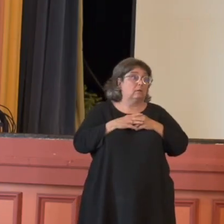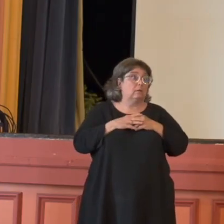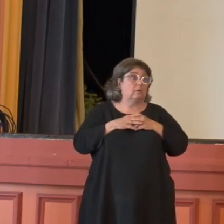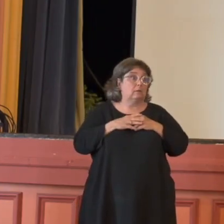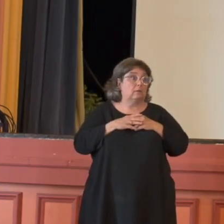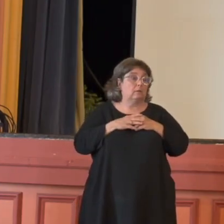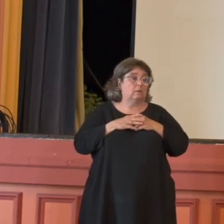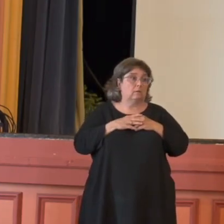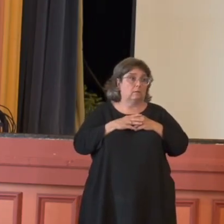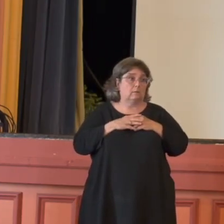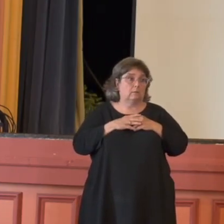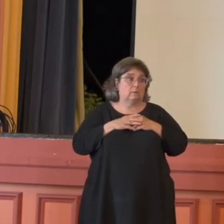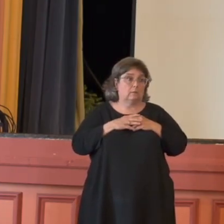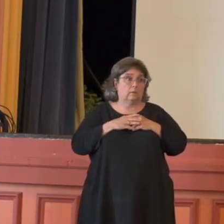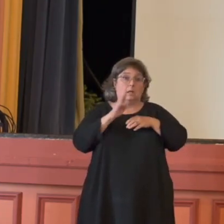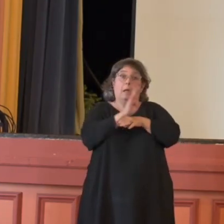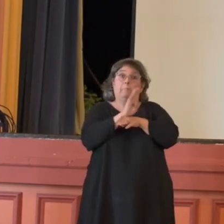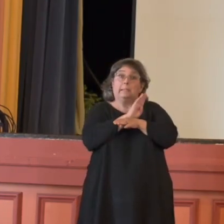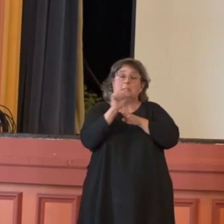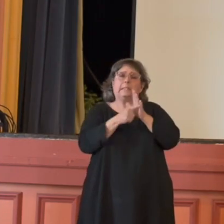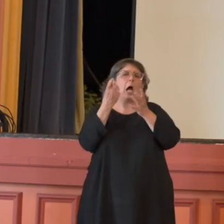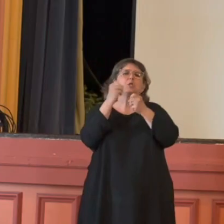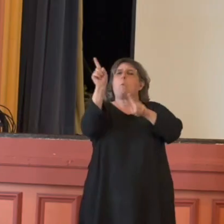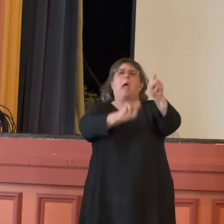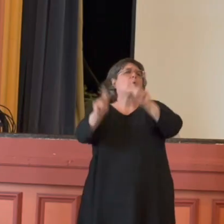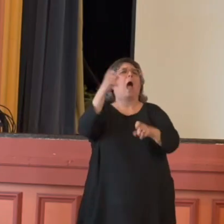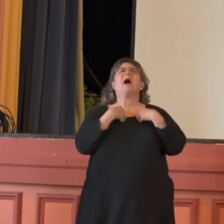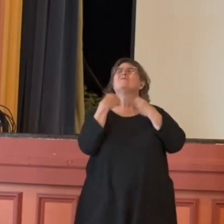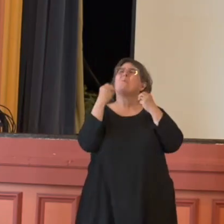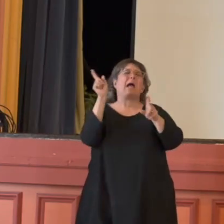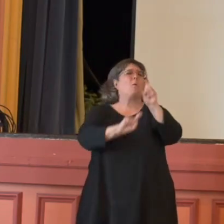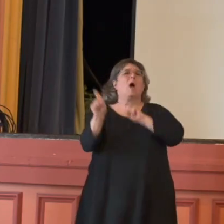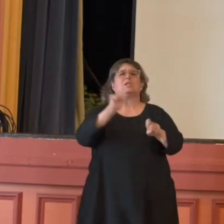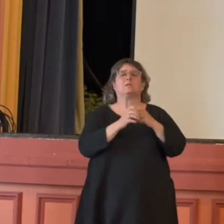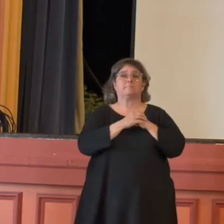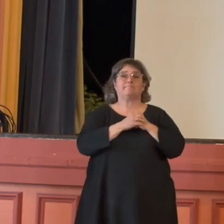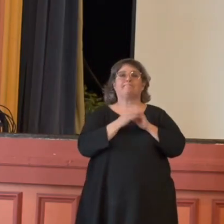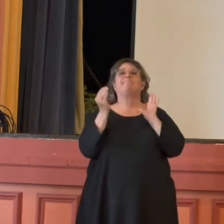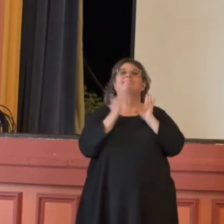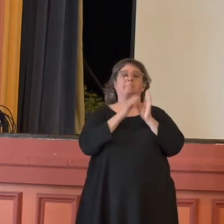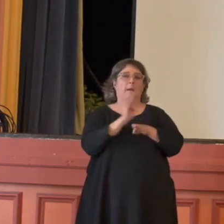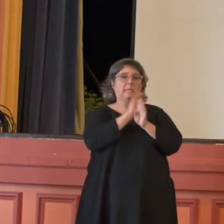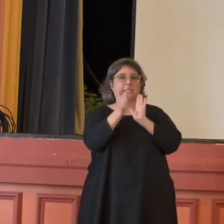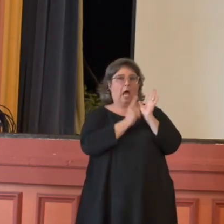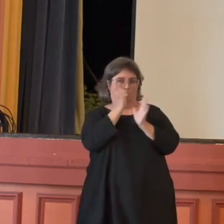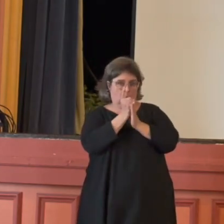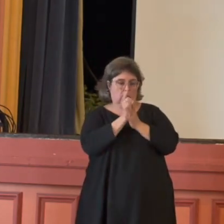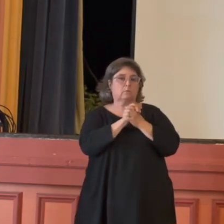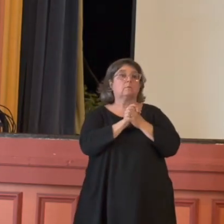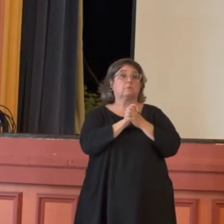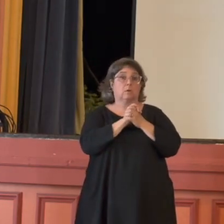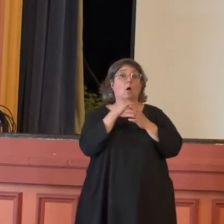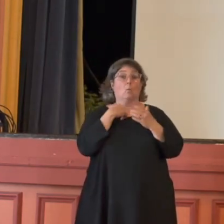Business hours. There's just so many questions. So, again, business hours, we